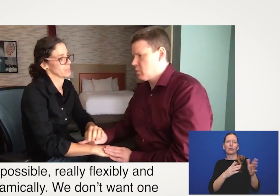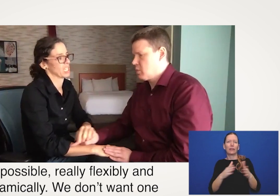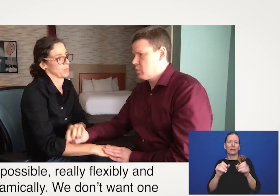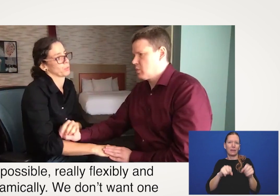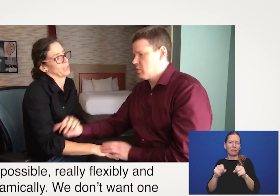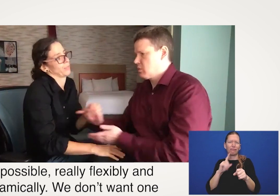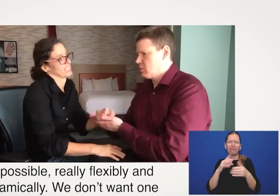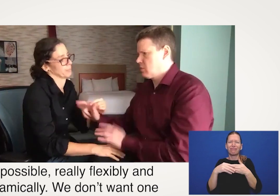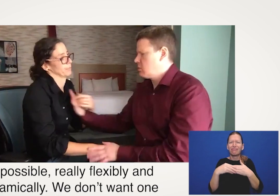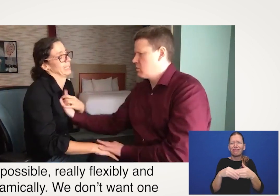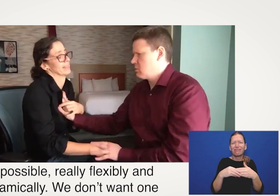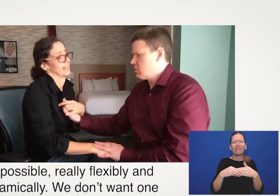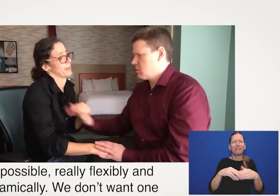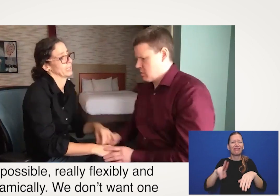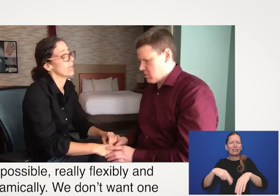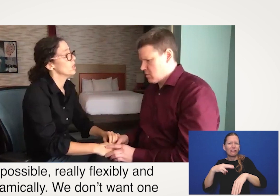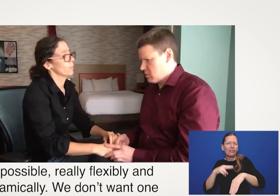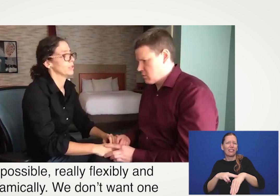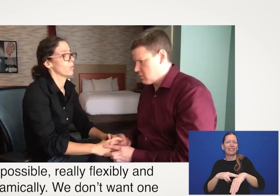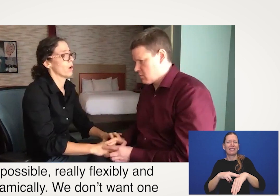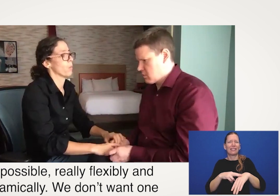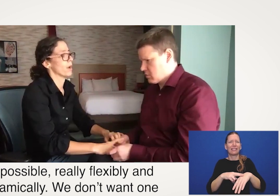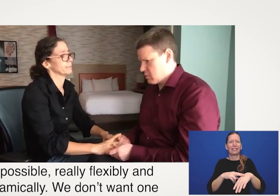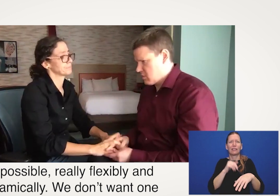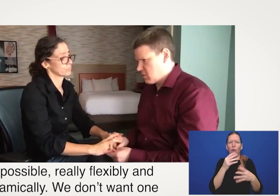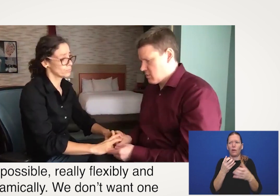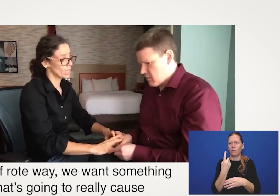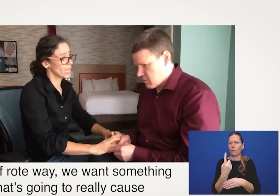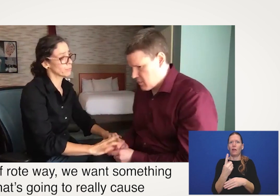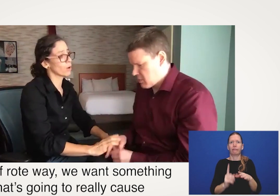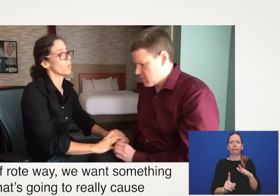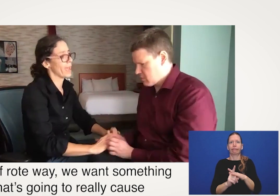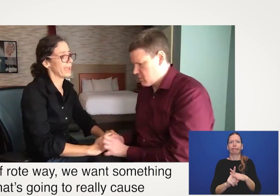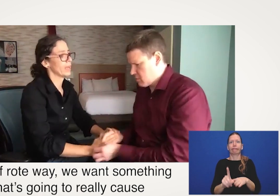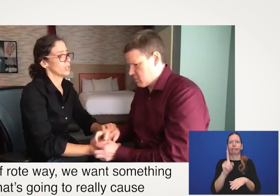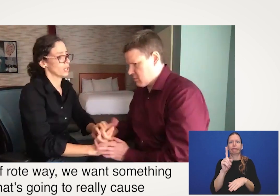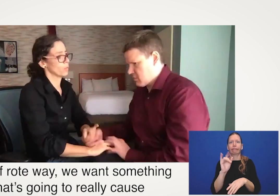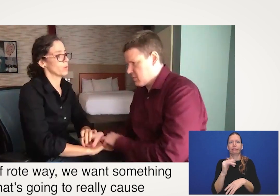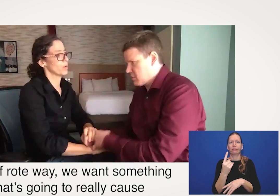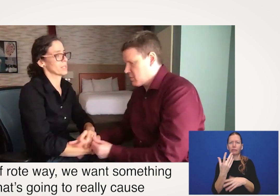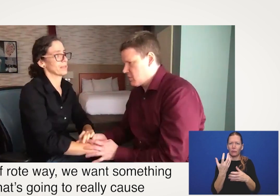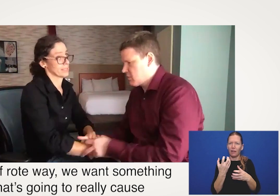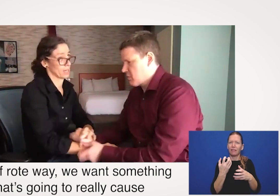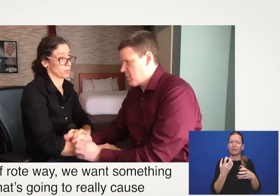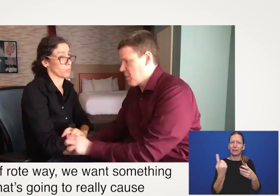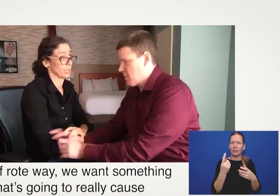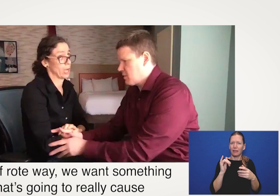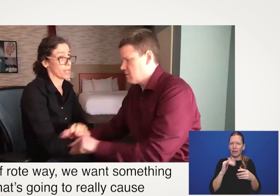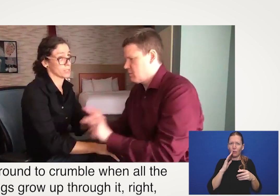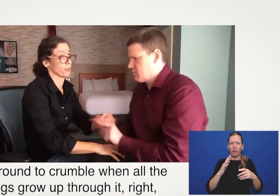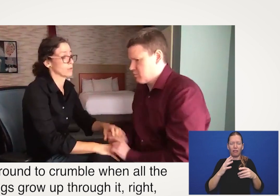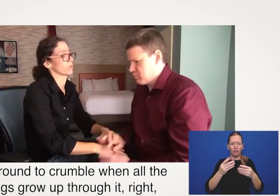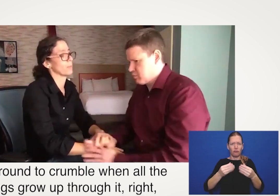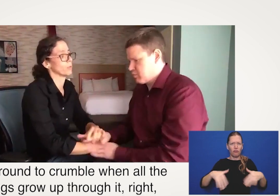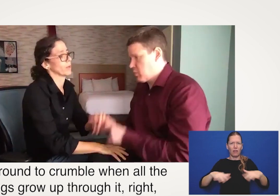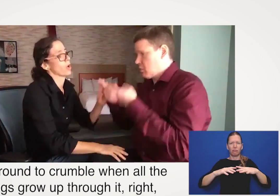ways as possible, really flexibly and dynamically. We don't want one kind of rote way. We want something that's going to really cause